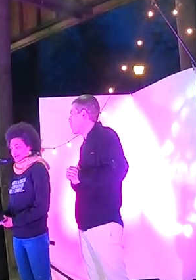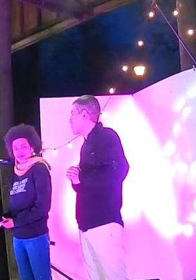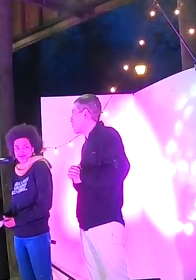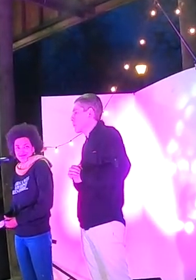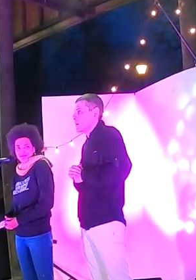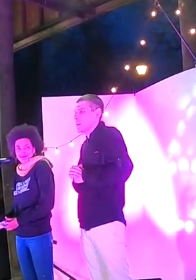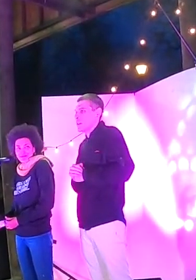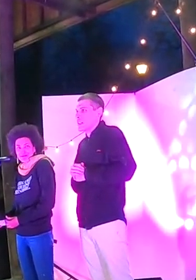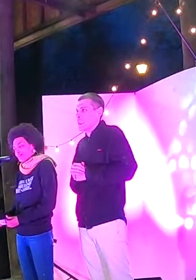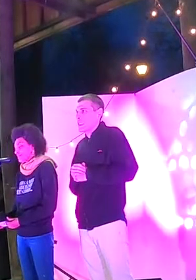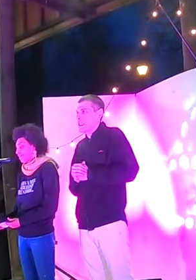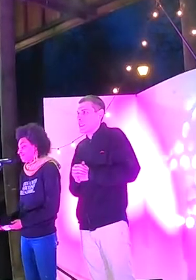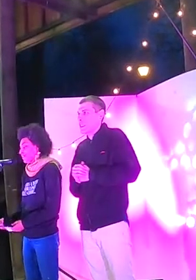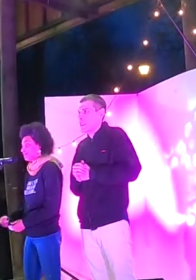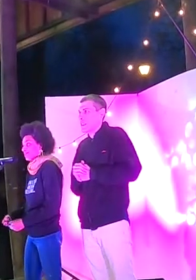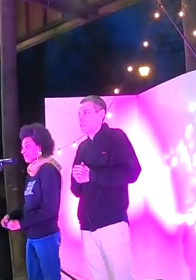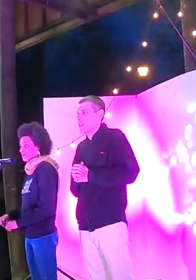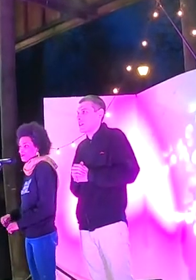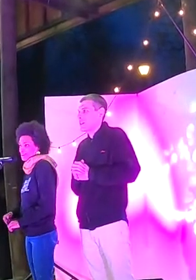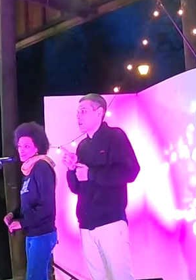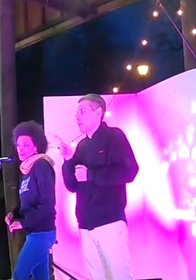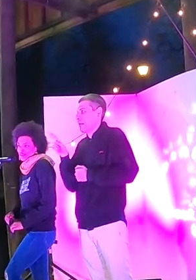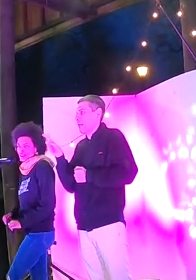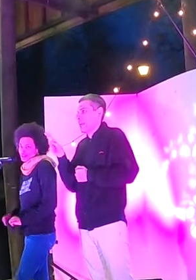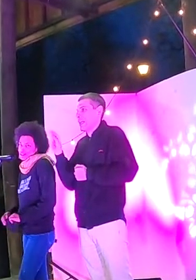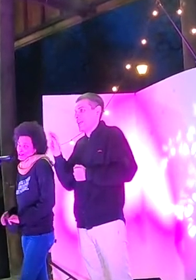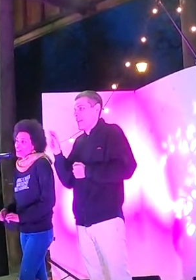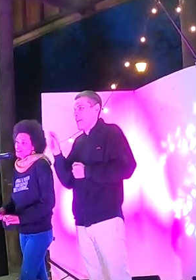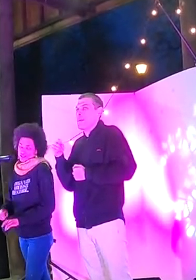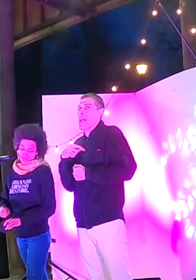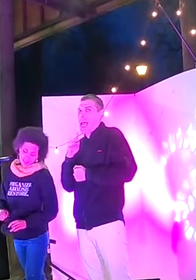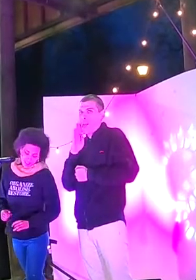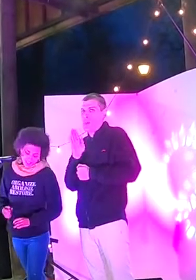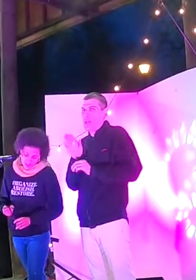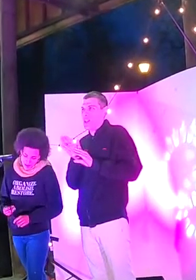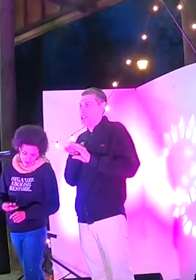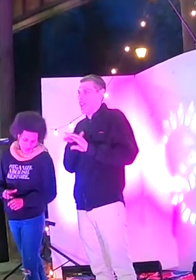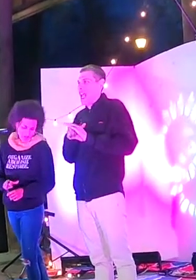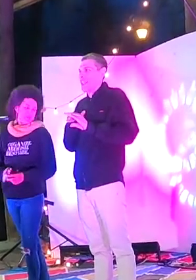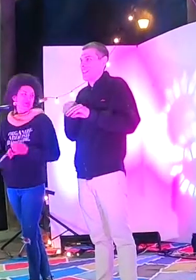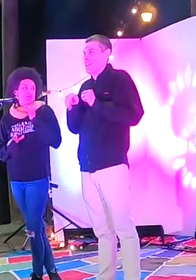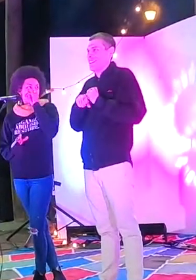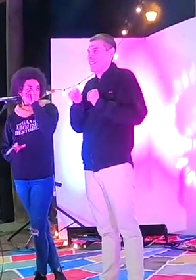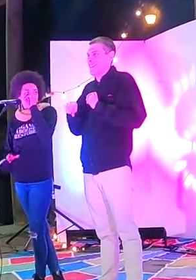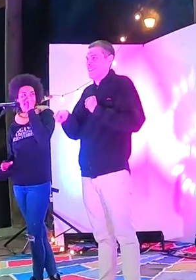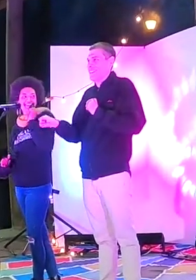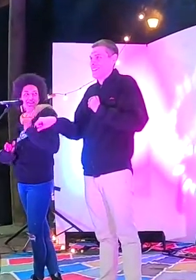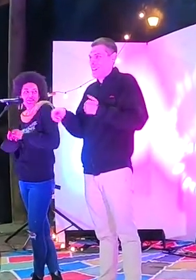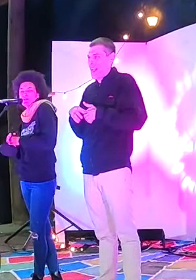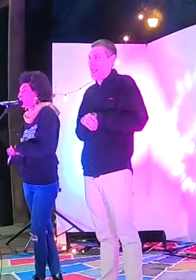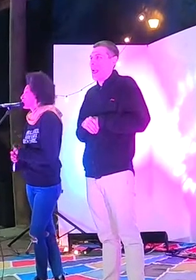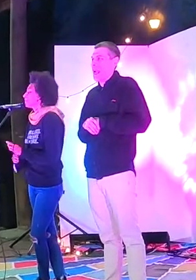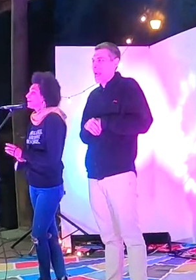Oh, so I'll talk right now while this person's using the restroom.